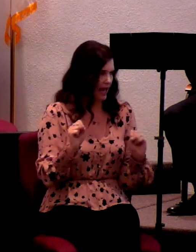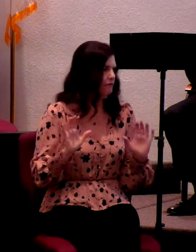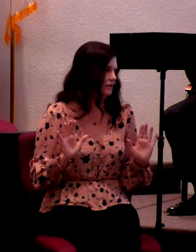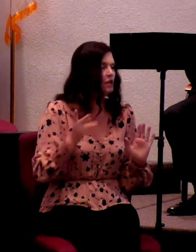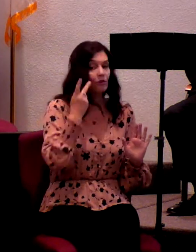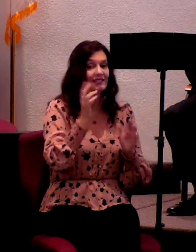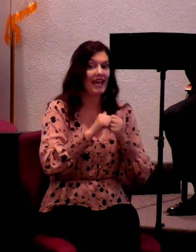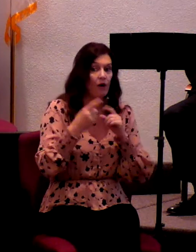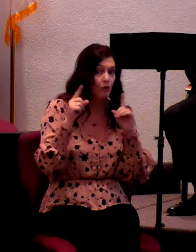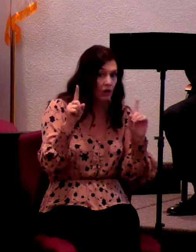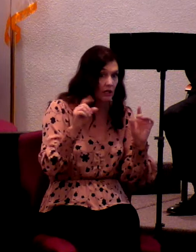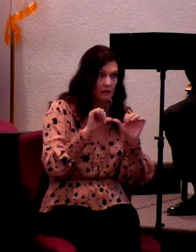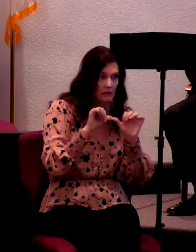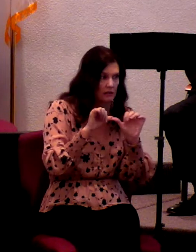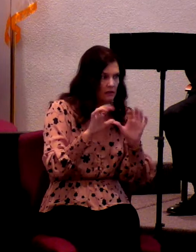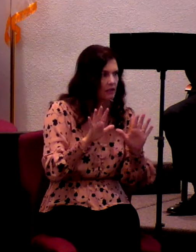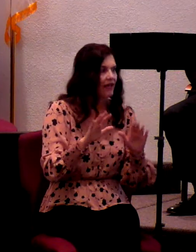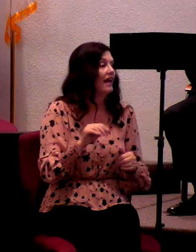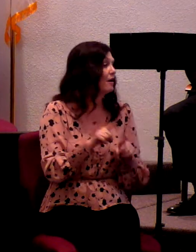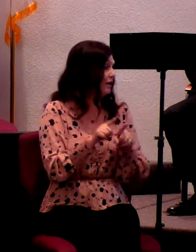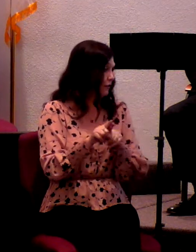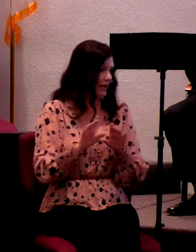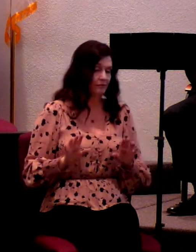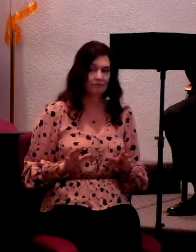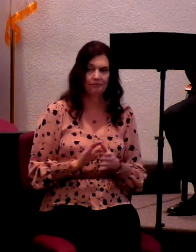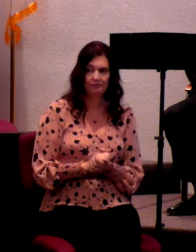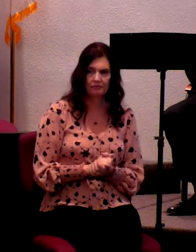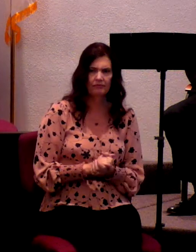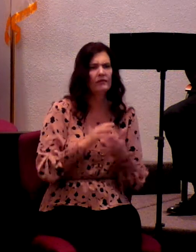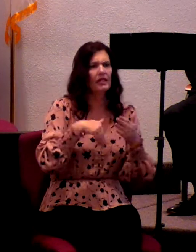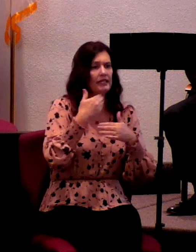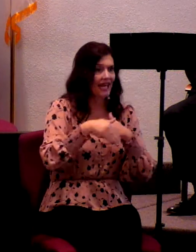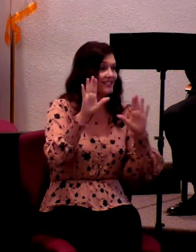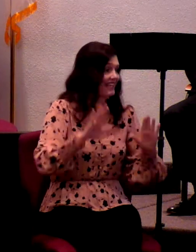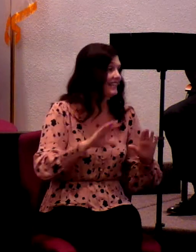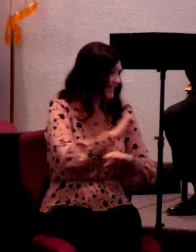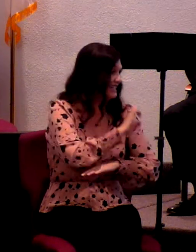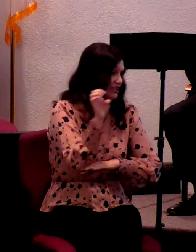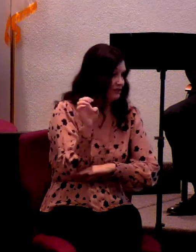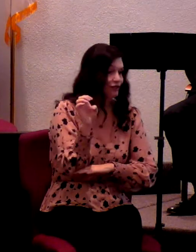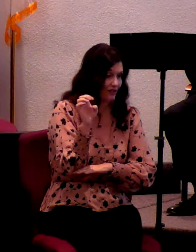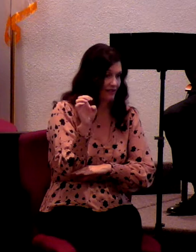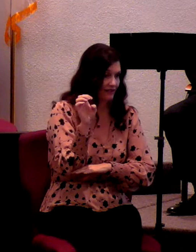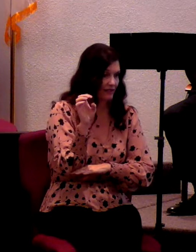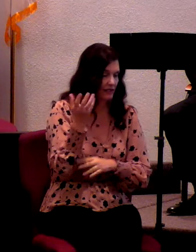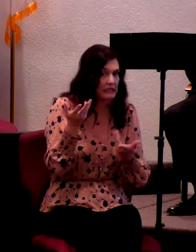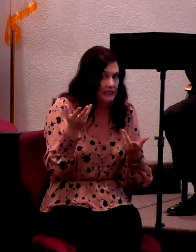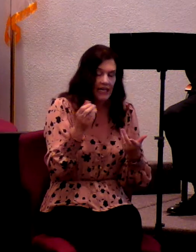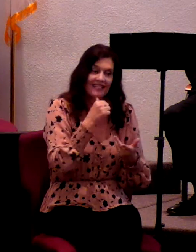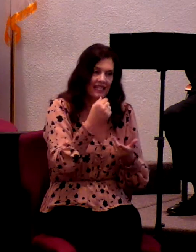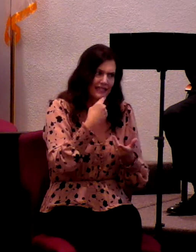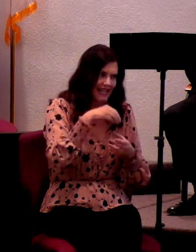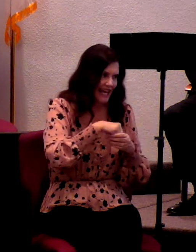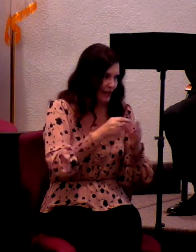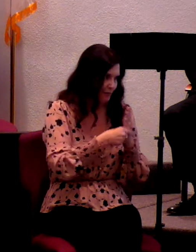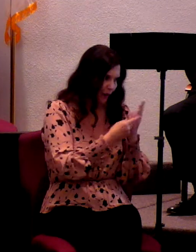see how that works. And by the way, next Sunday is Easter, even though it doesn't say so in the